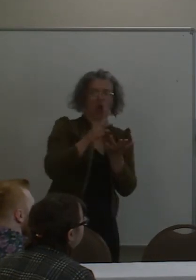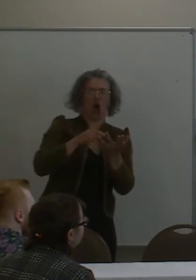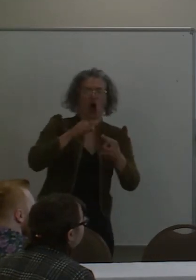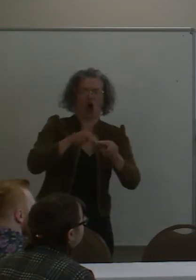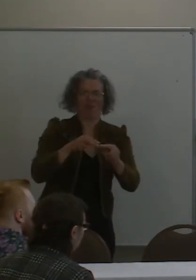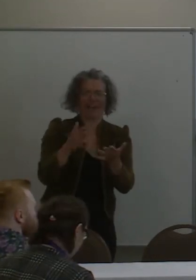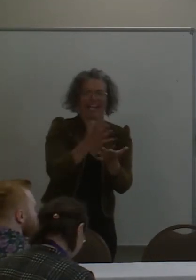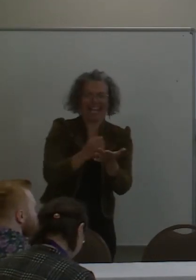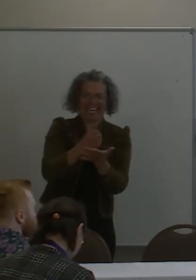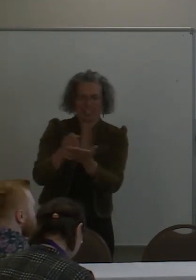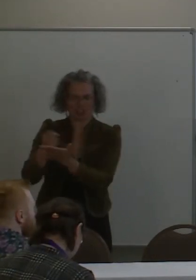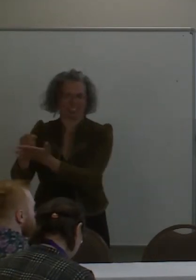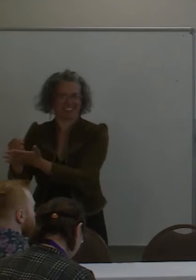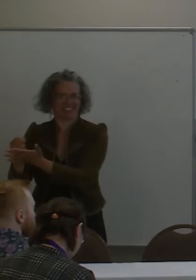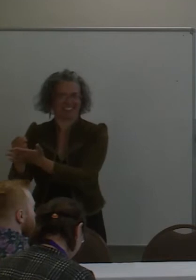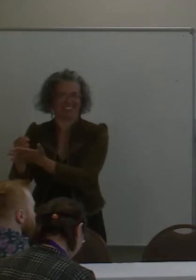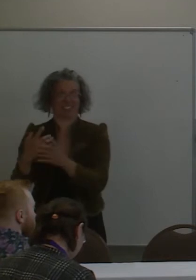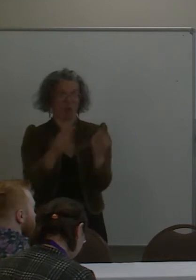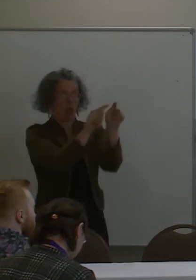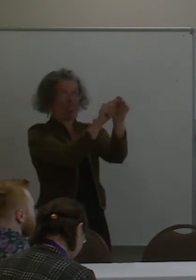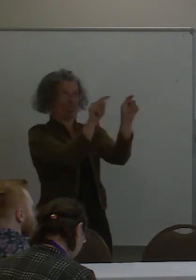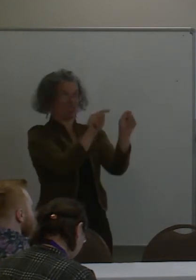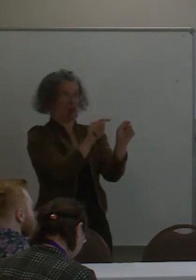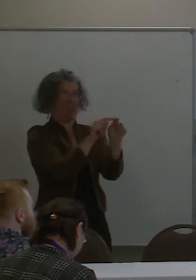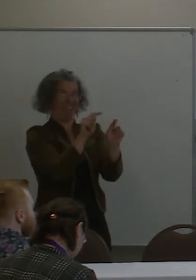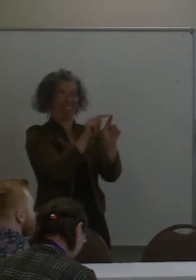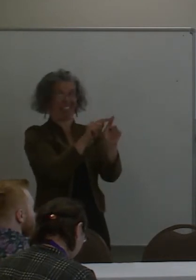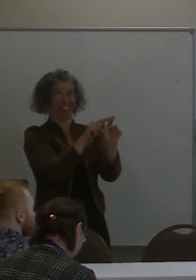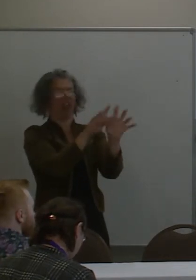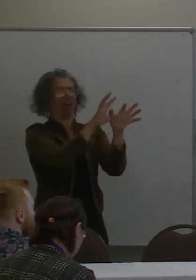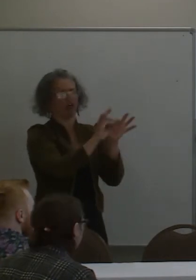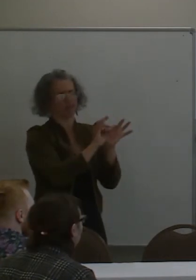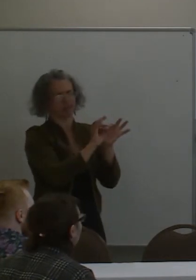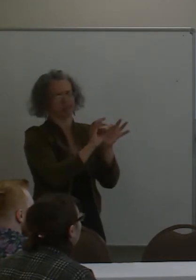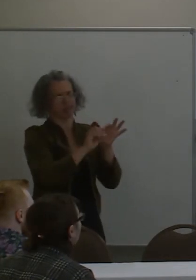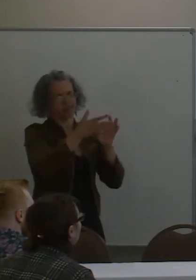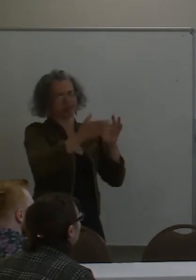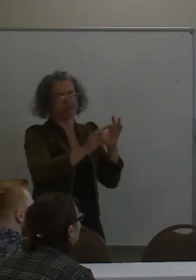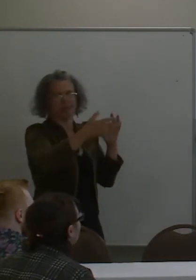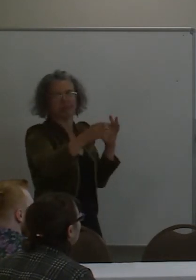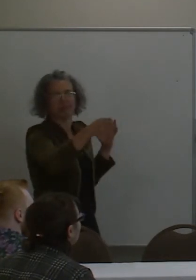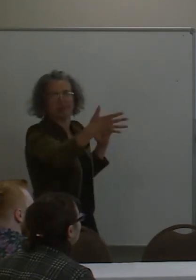So you could see this isn't the whole deal, but we put a couple of other pieces of